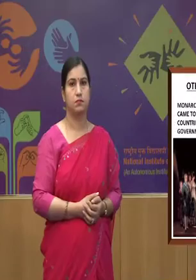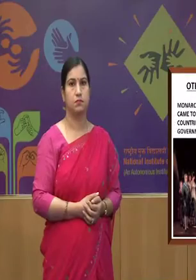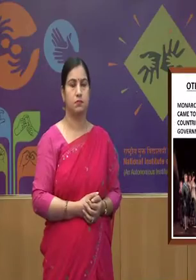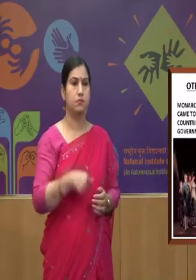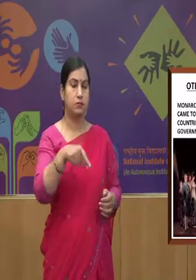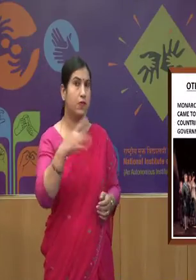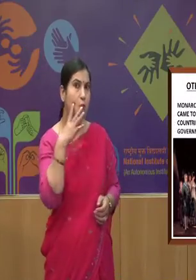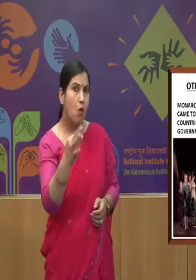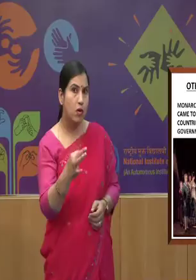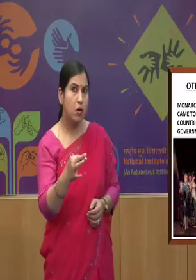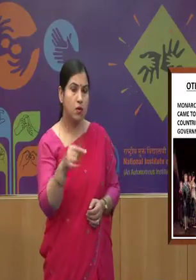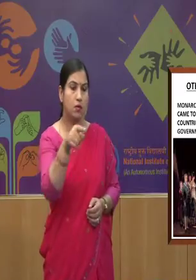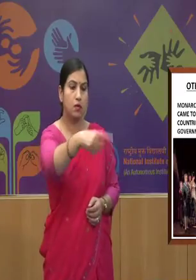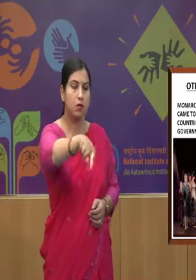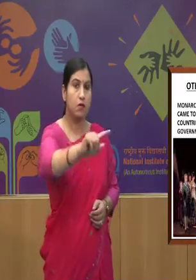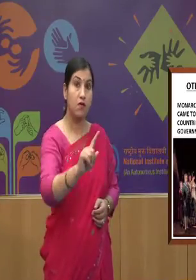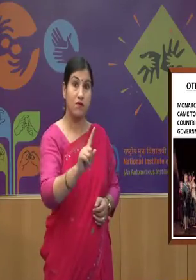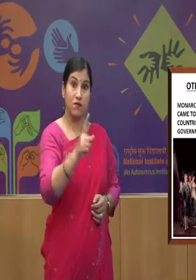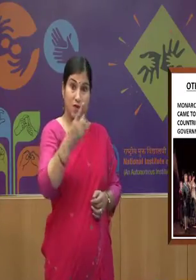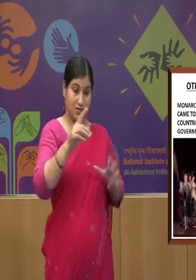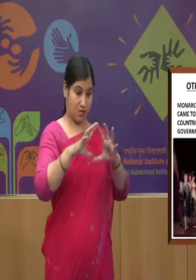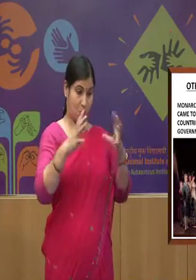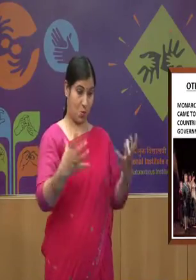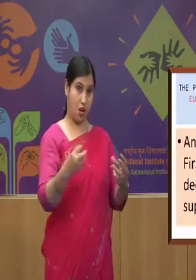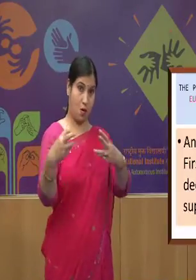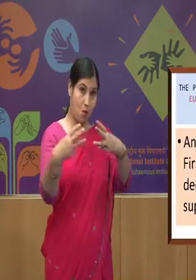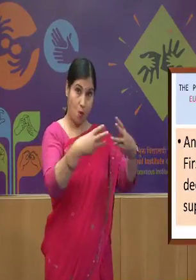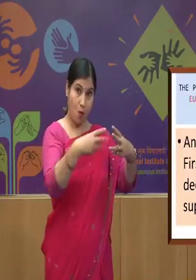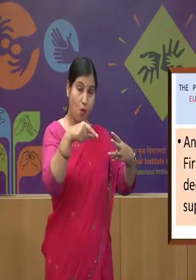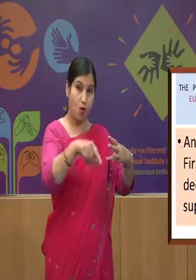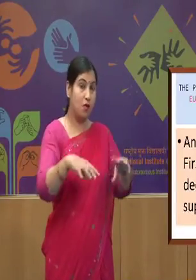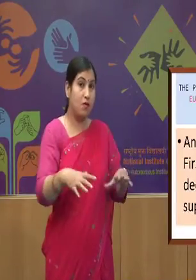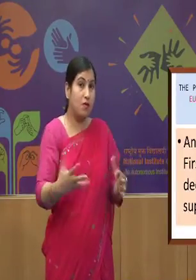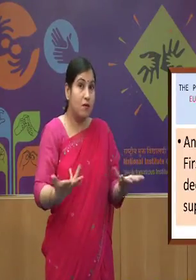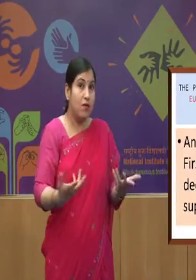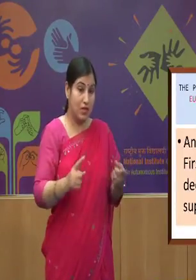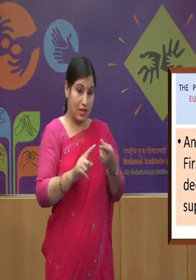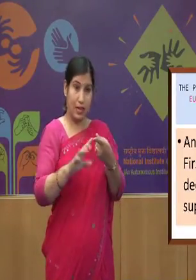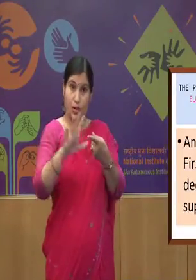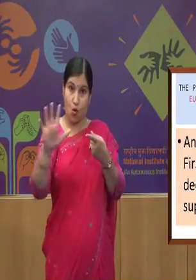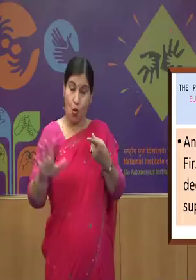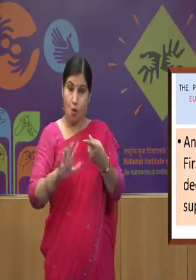Another important result of the First World War was the decrease in European